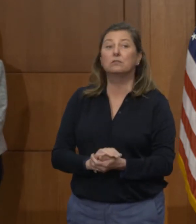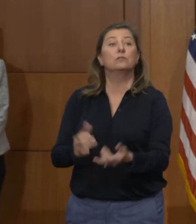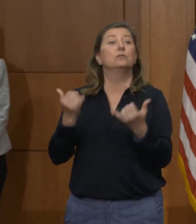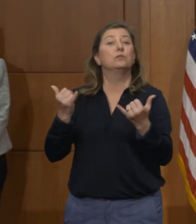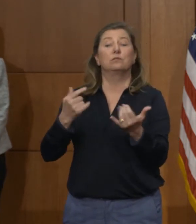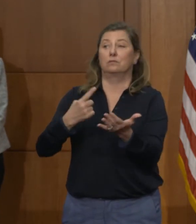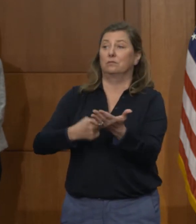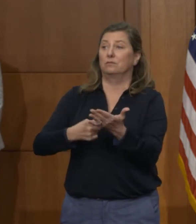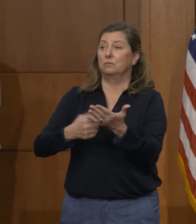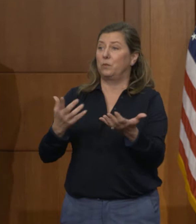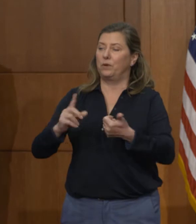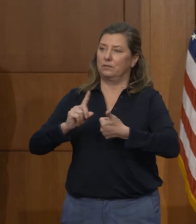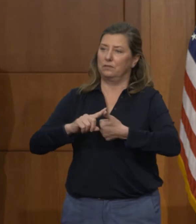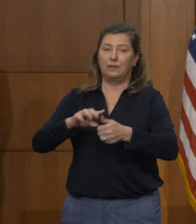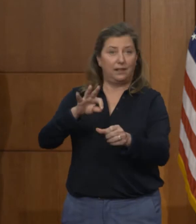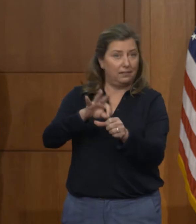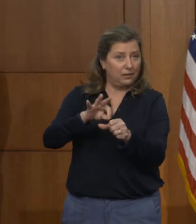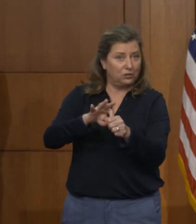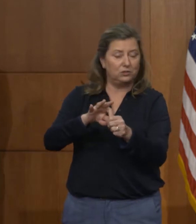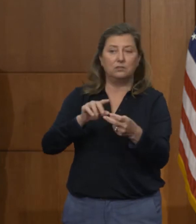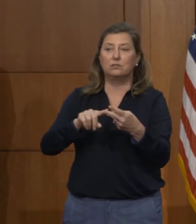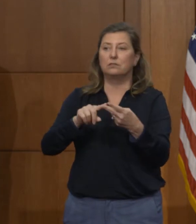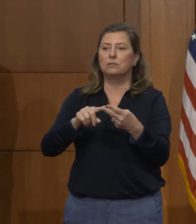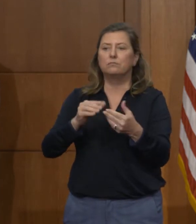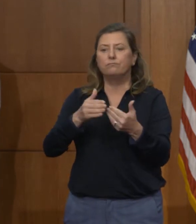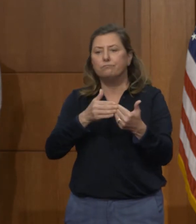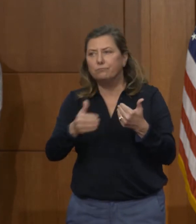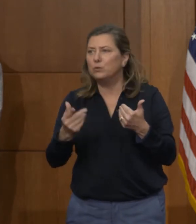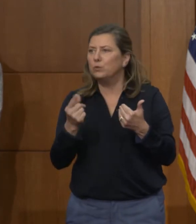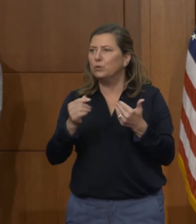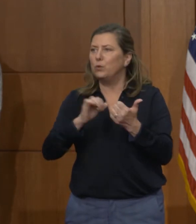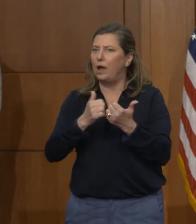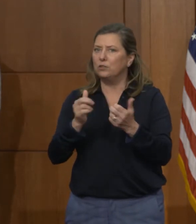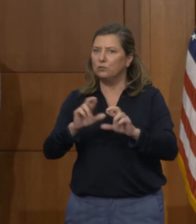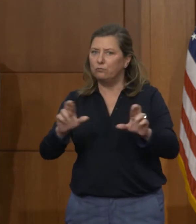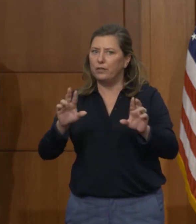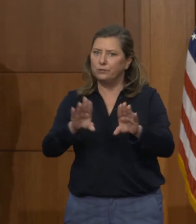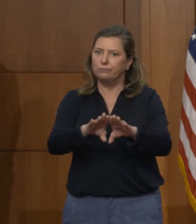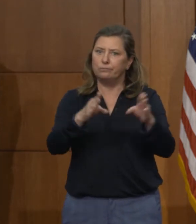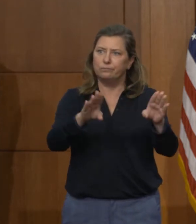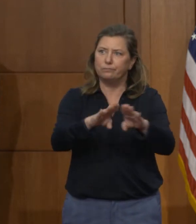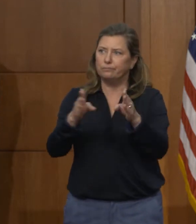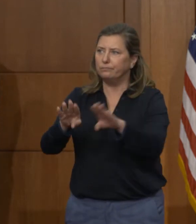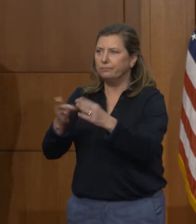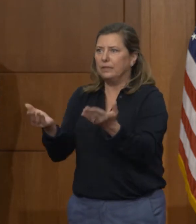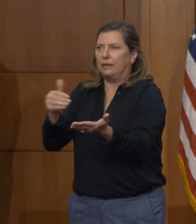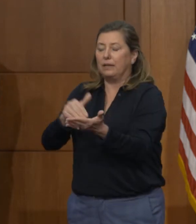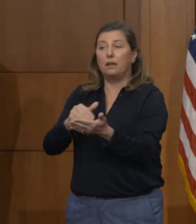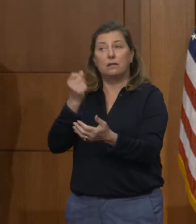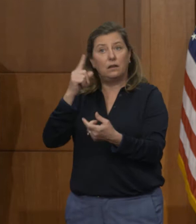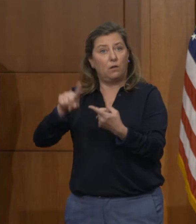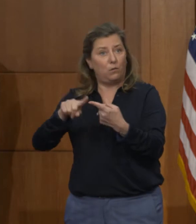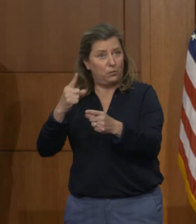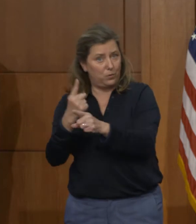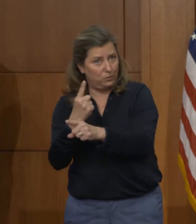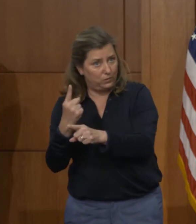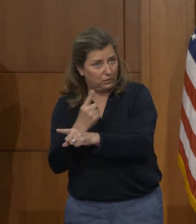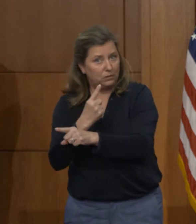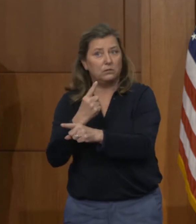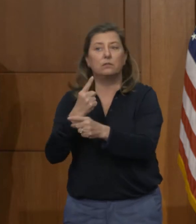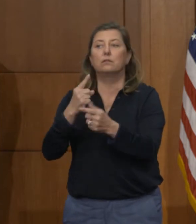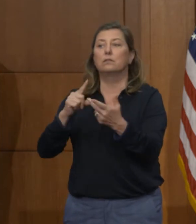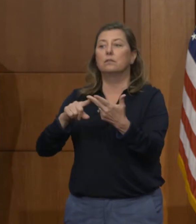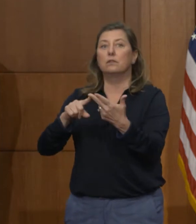about elections and our next steps as we plan and prepare to ease the restrictions at the appropriate time and get